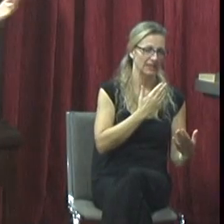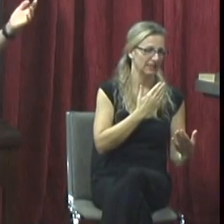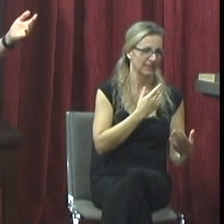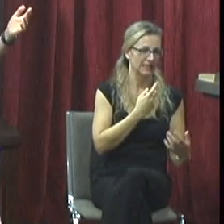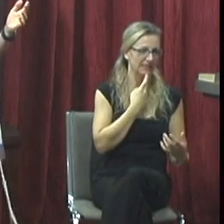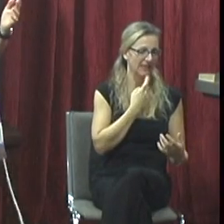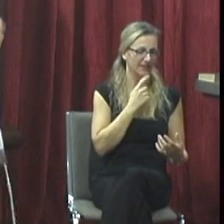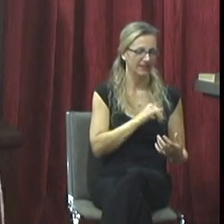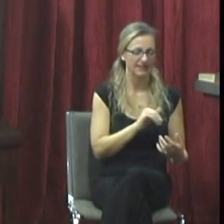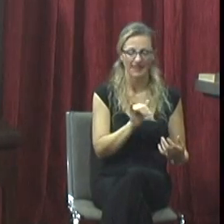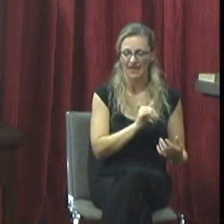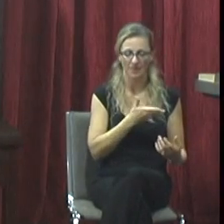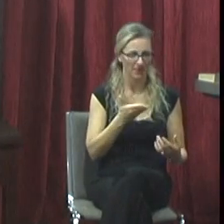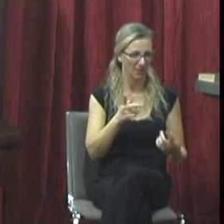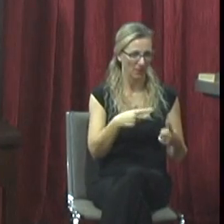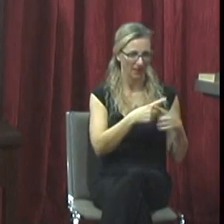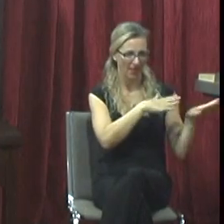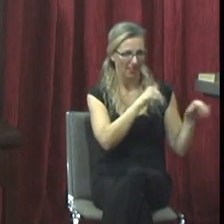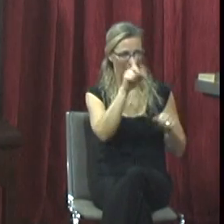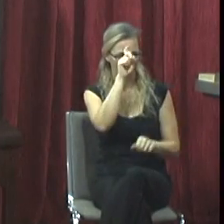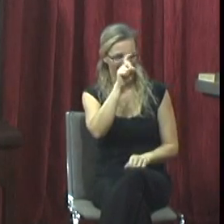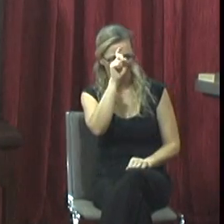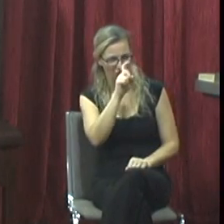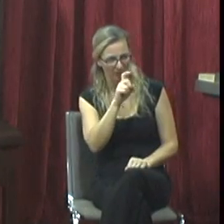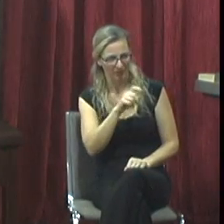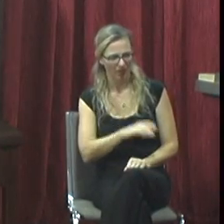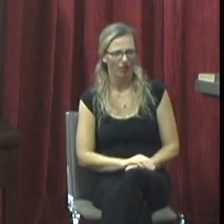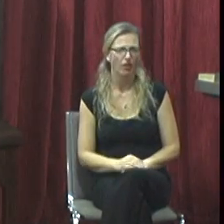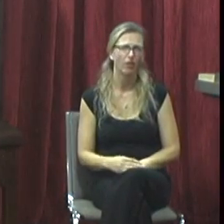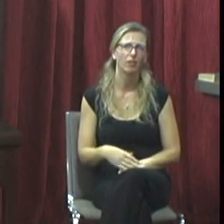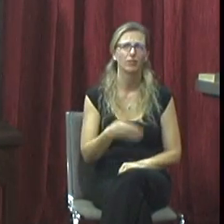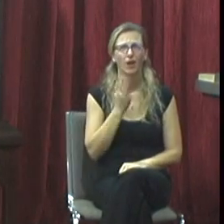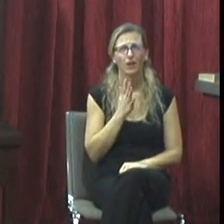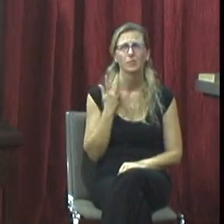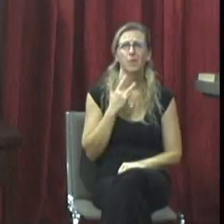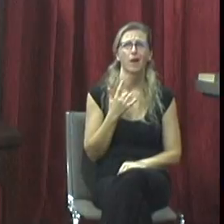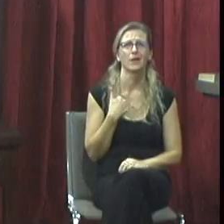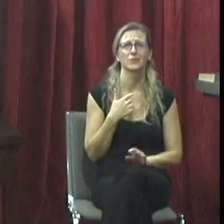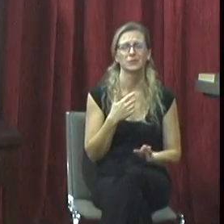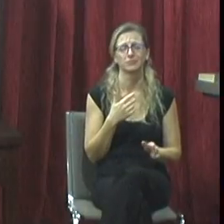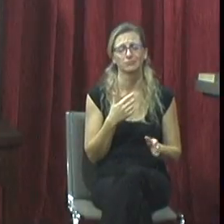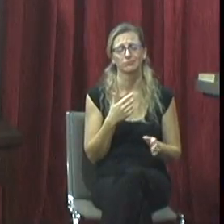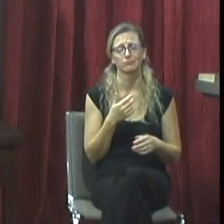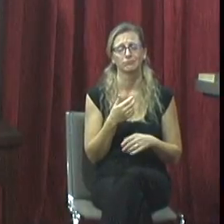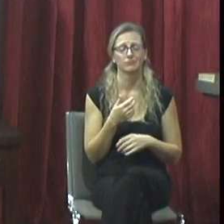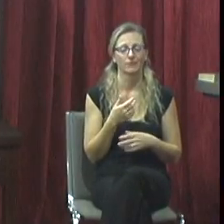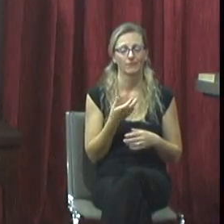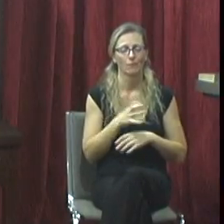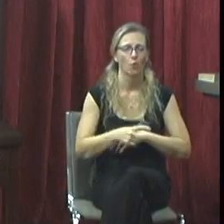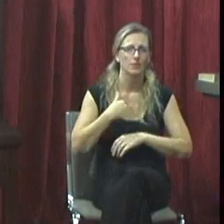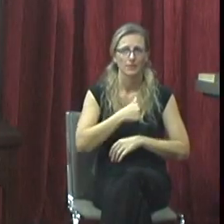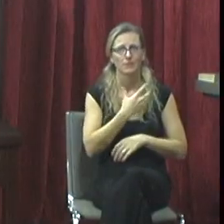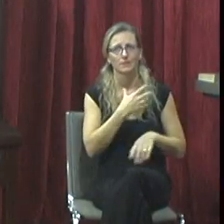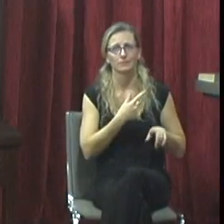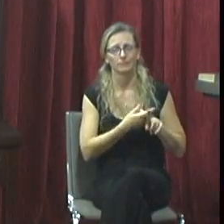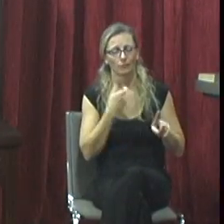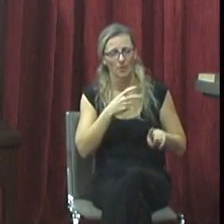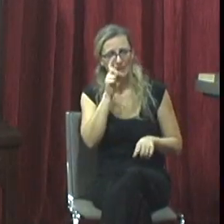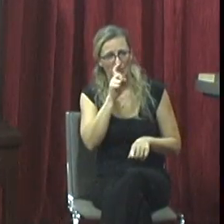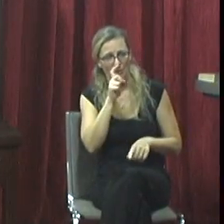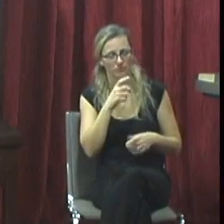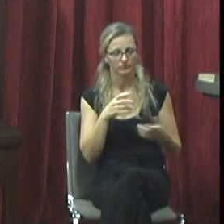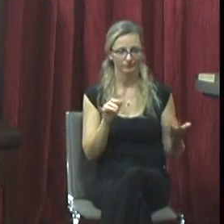why did you take us out of Egypt? We were leading leeks and onions by the Nile." Amazing. This is Joshua himself saying